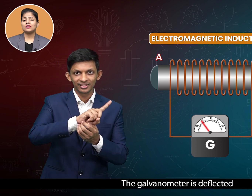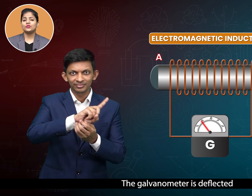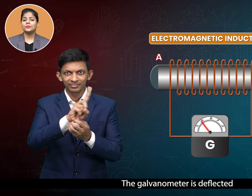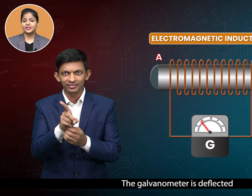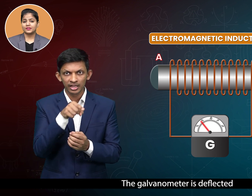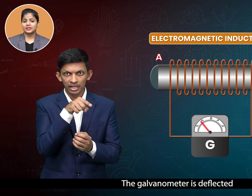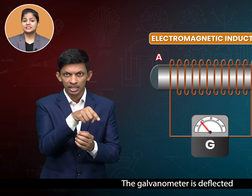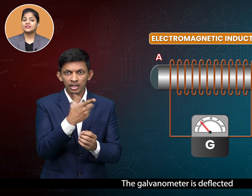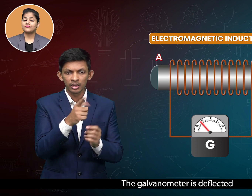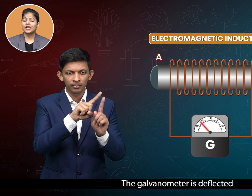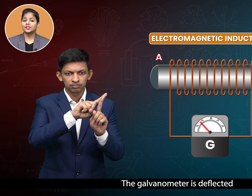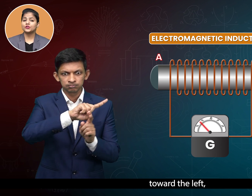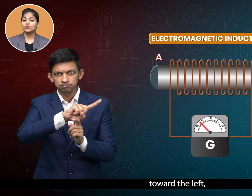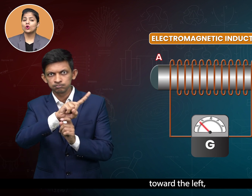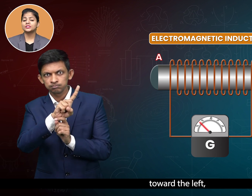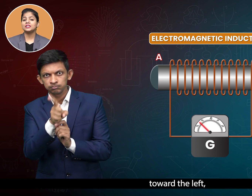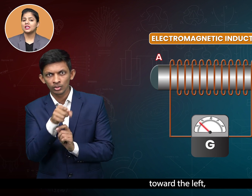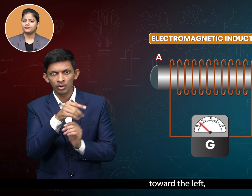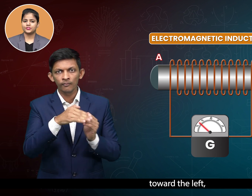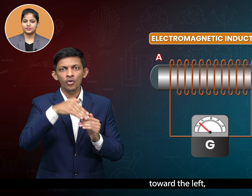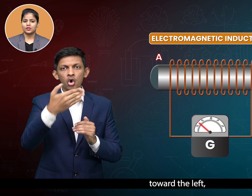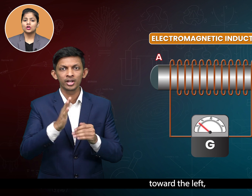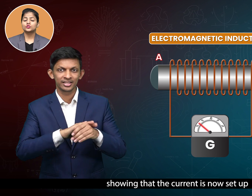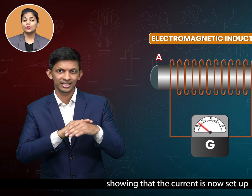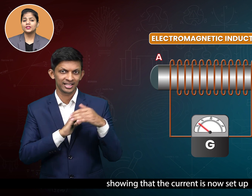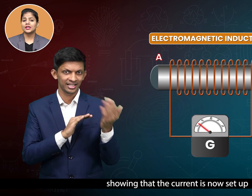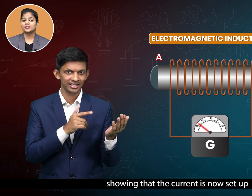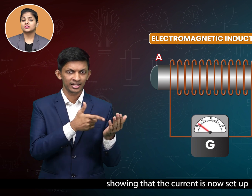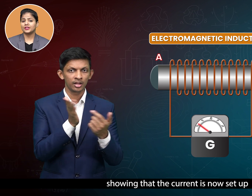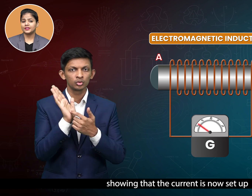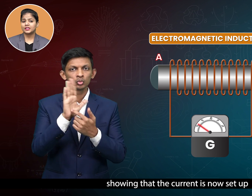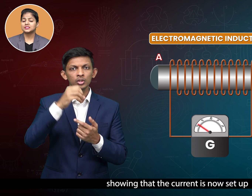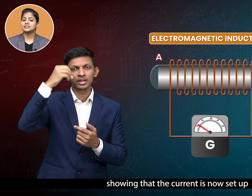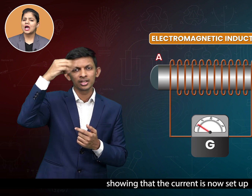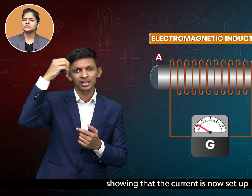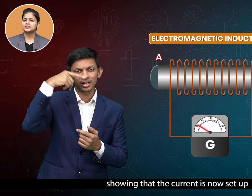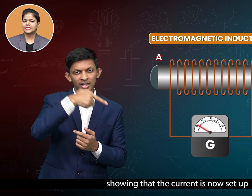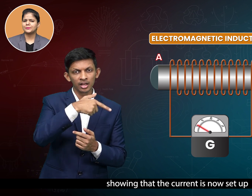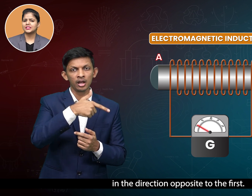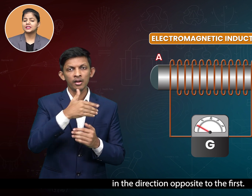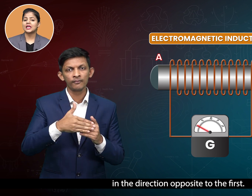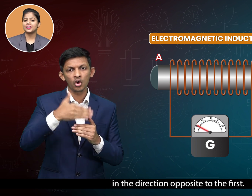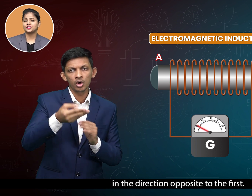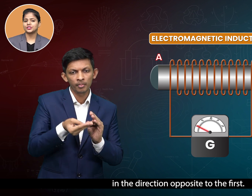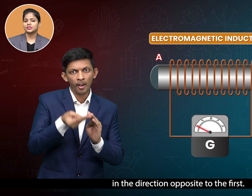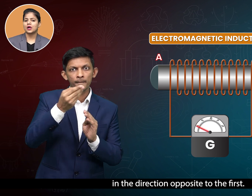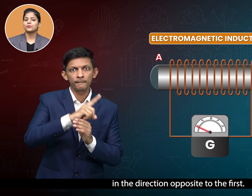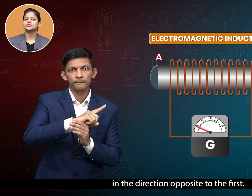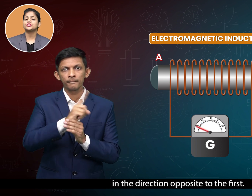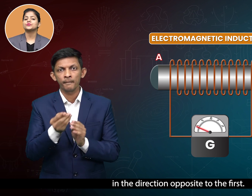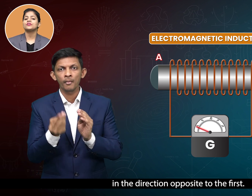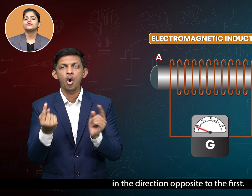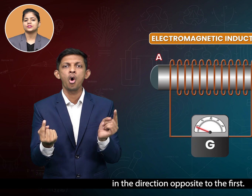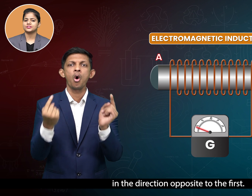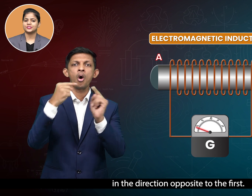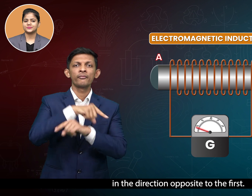The galvanometer is deflected toward the left, showing that the current is now set up in the direction